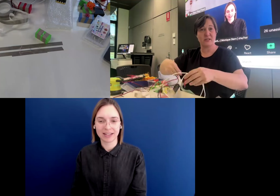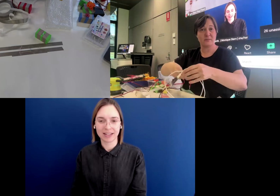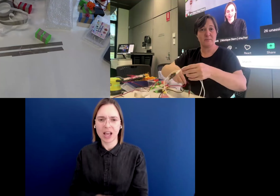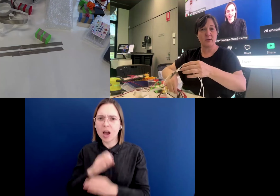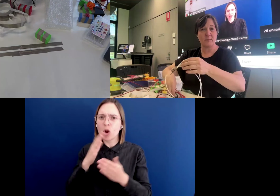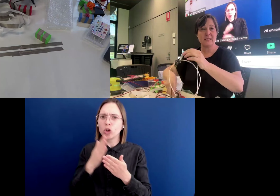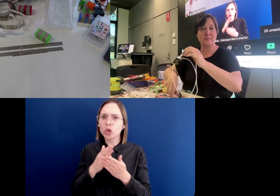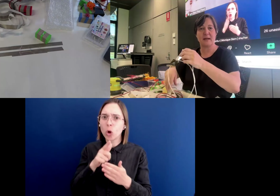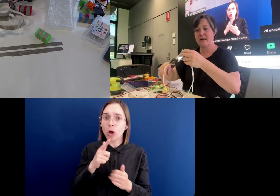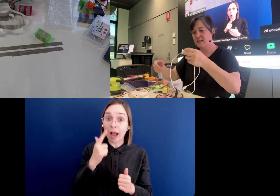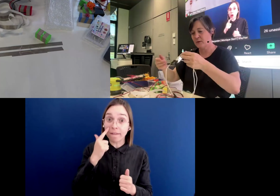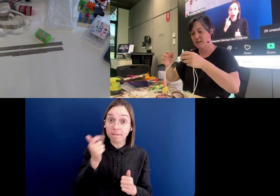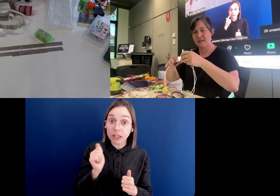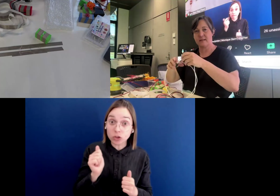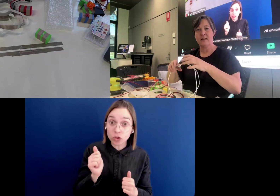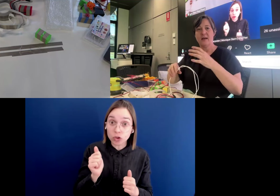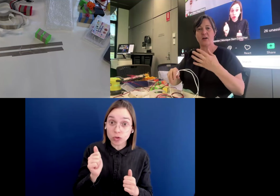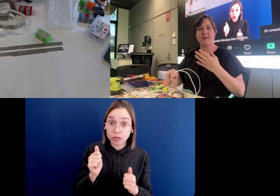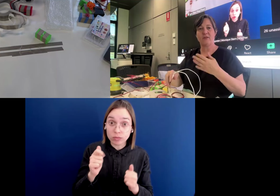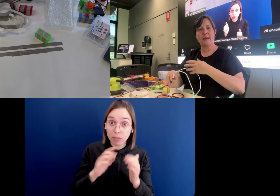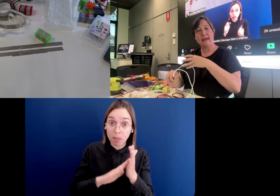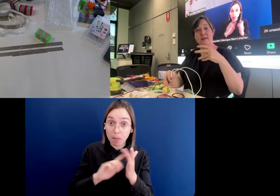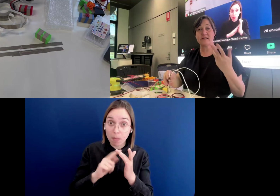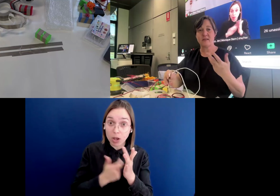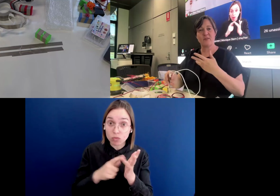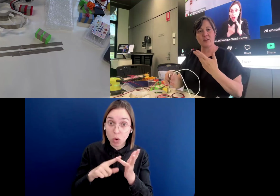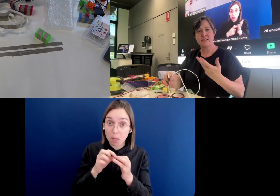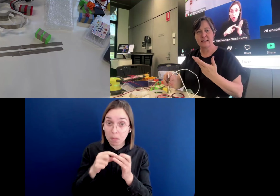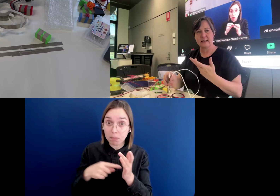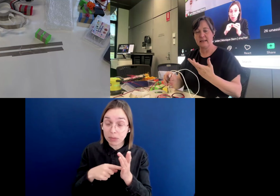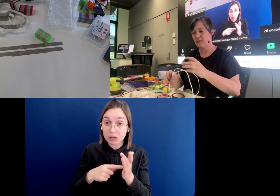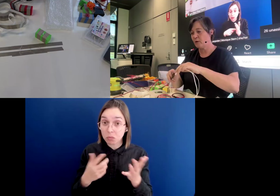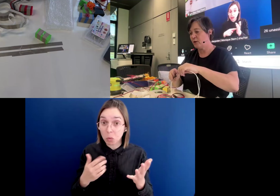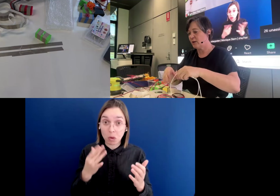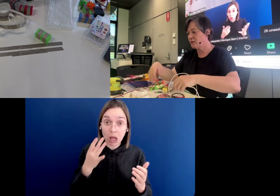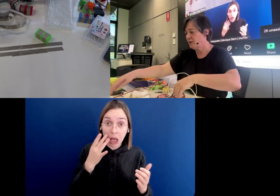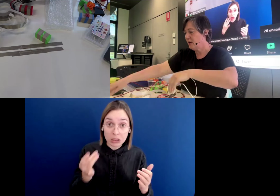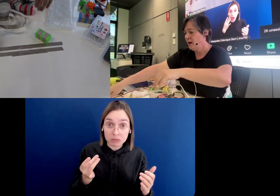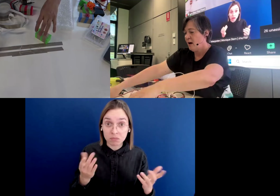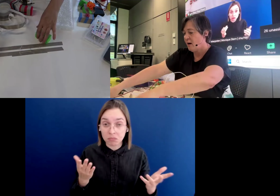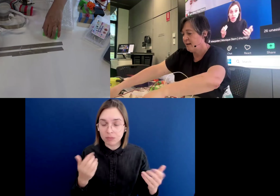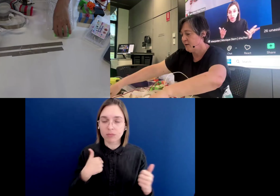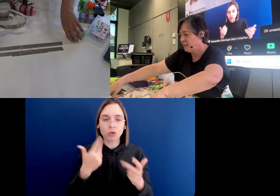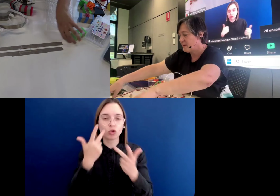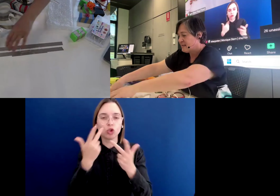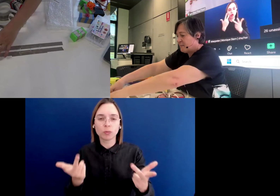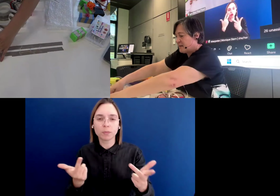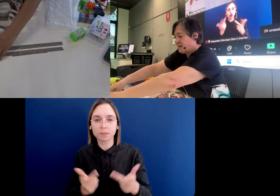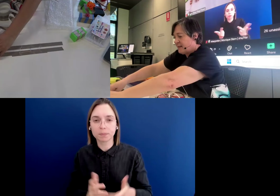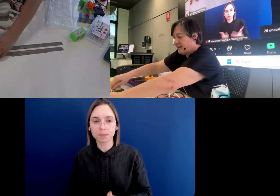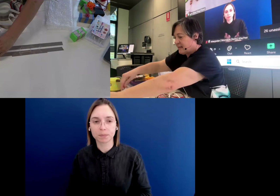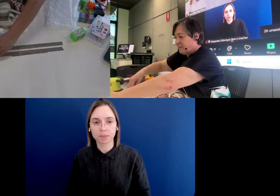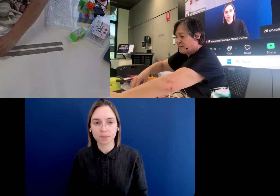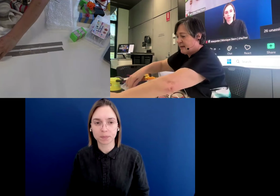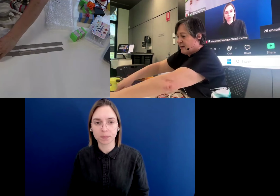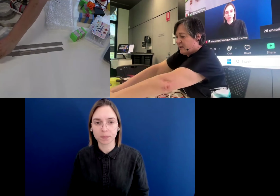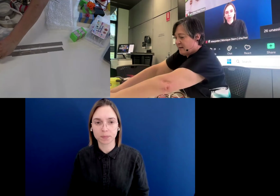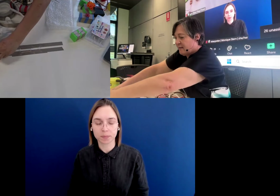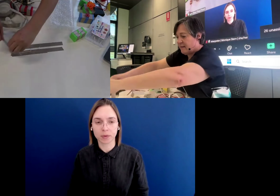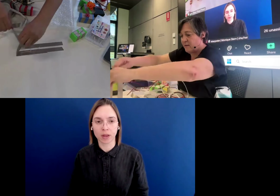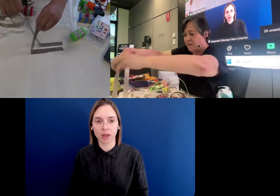actually use microbits, but I just wanted to kind of go, here is the versatility of what you can do. I'm going to rip these up because I think the